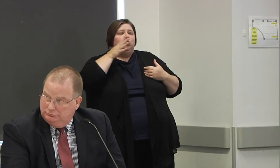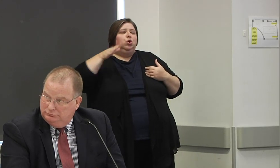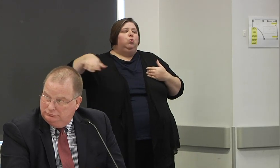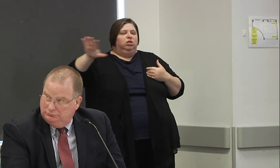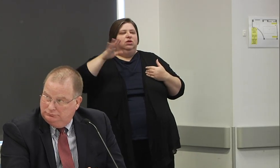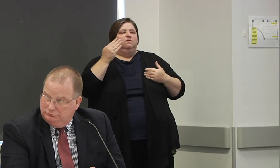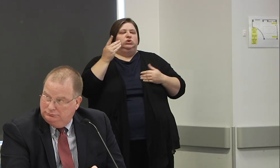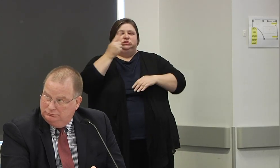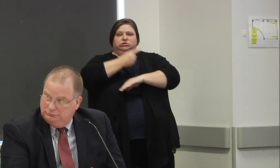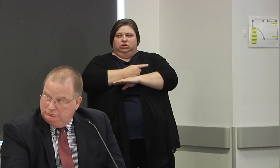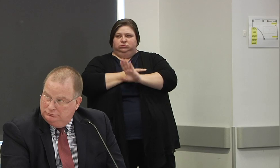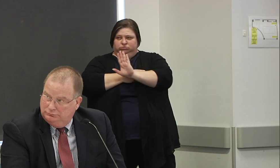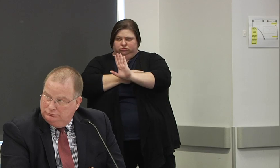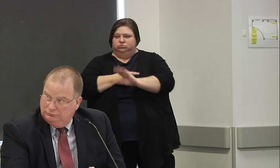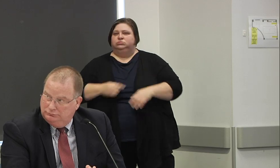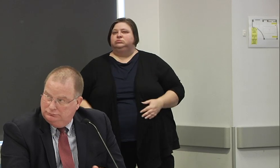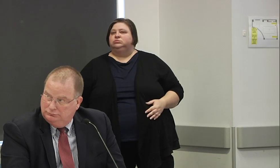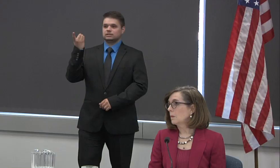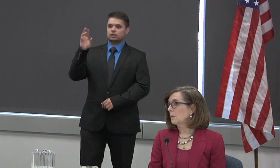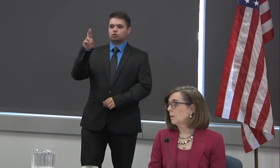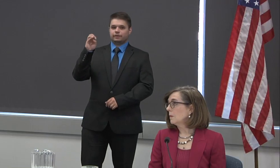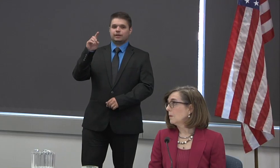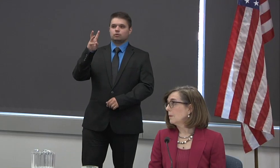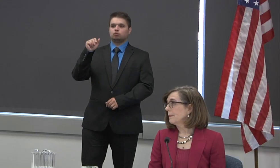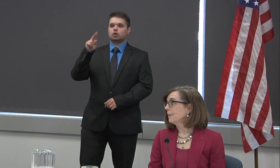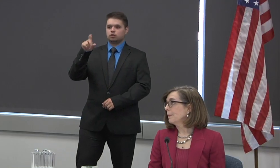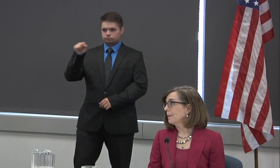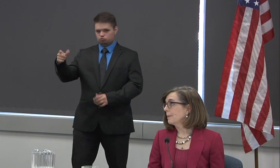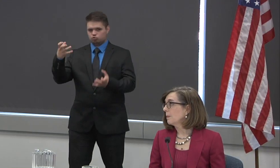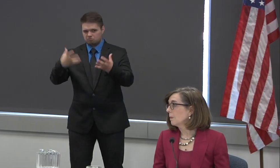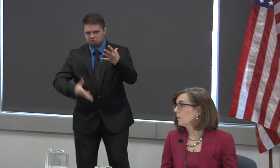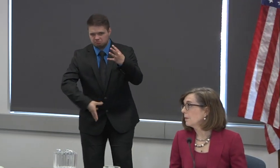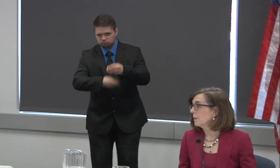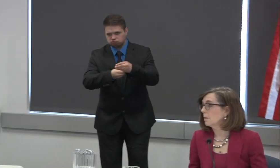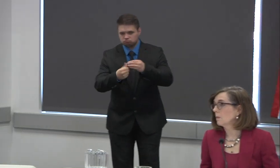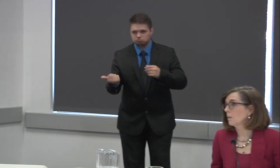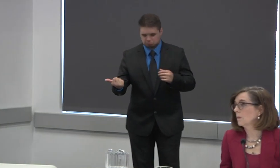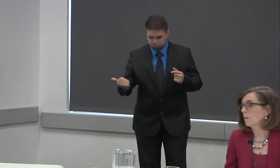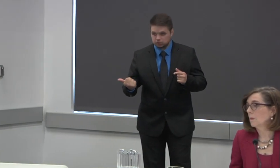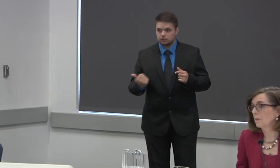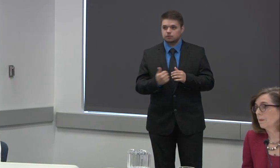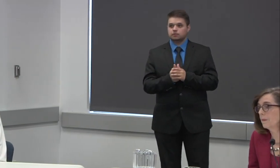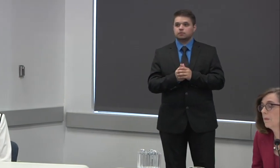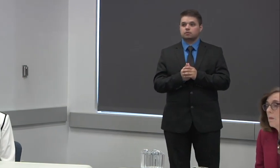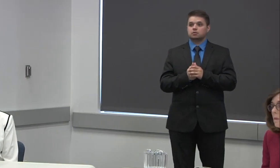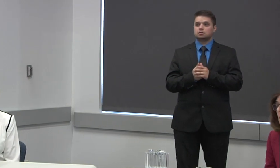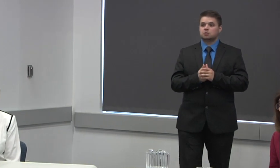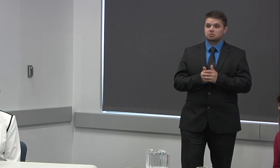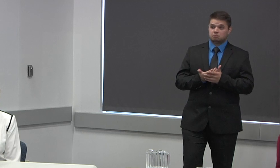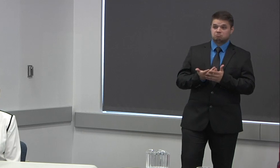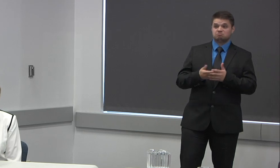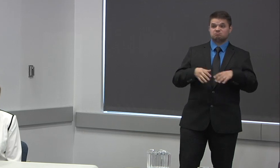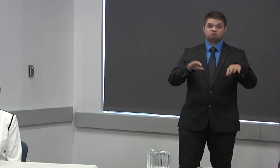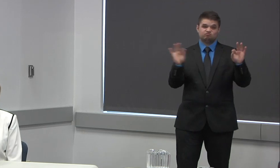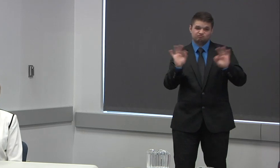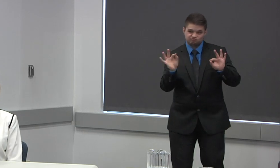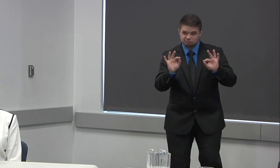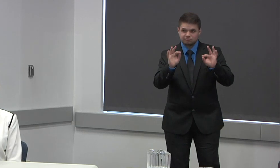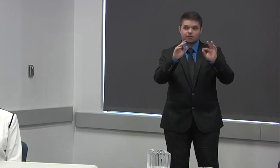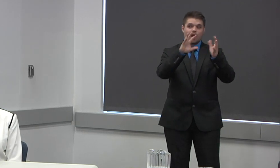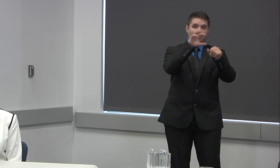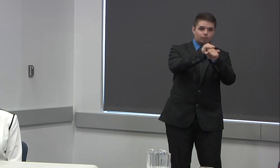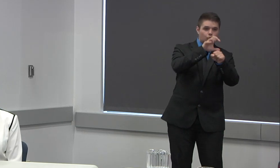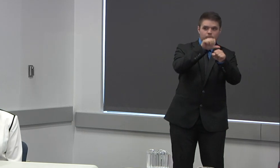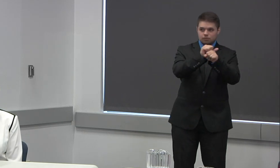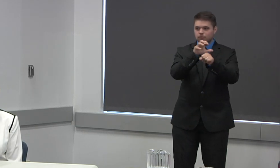As far as surgical procedures are concerned, there are emergent surgeries, there are urgent surgeries, and then there are what we